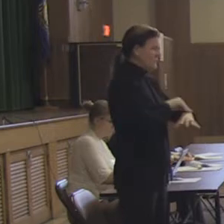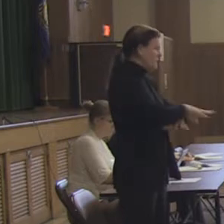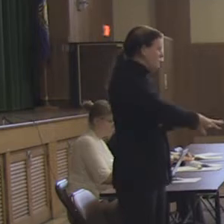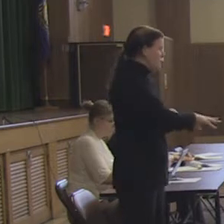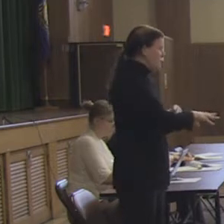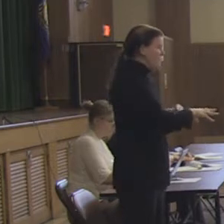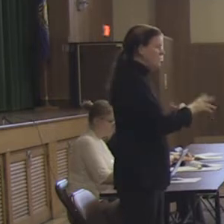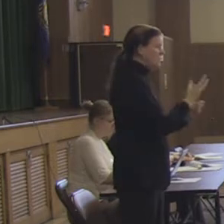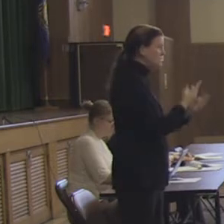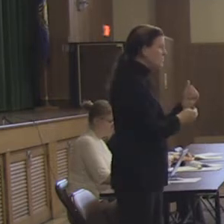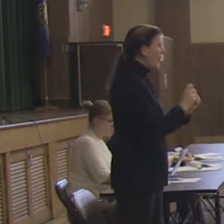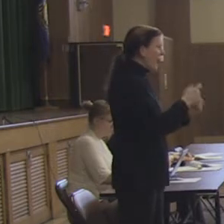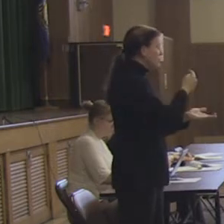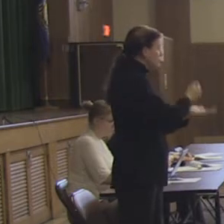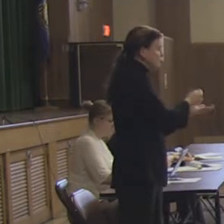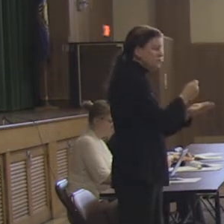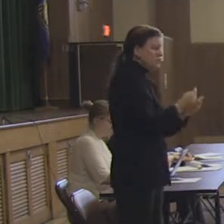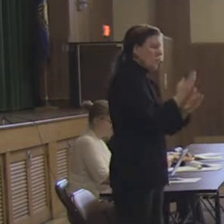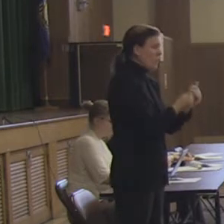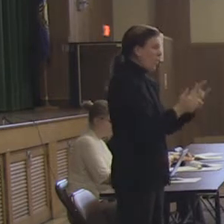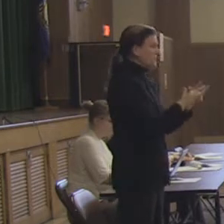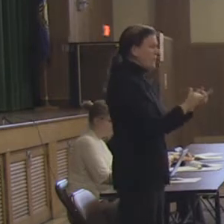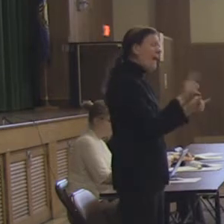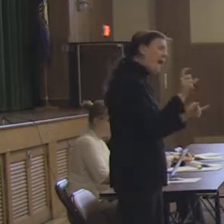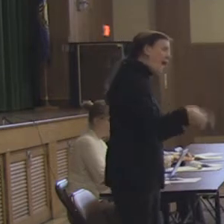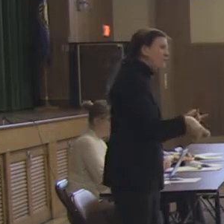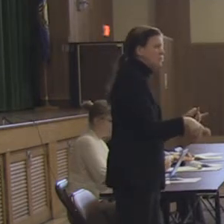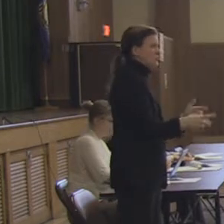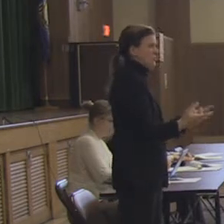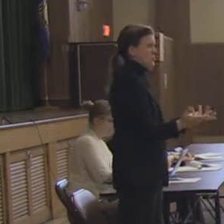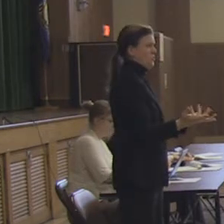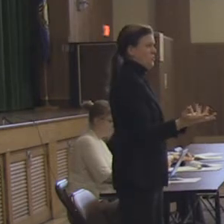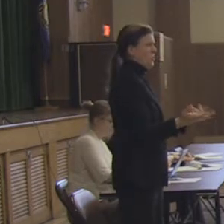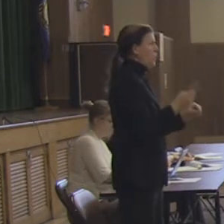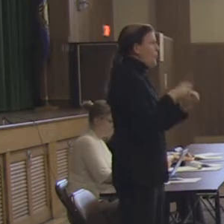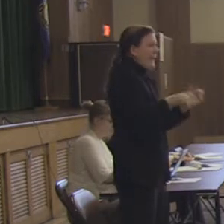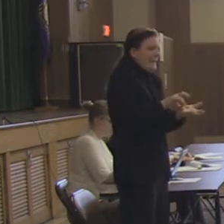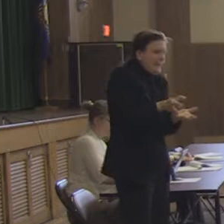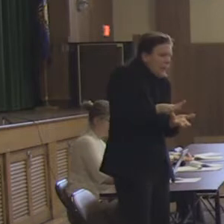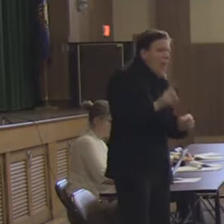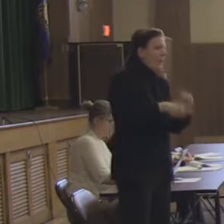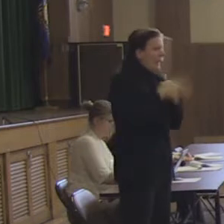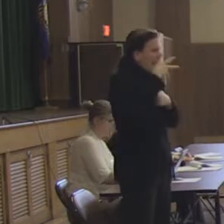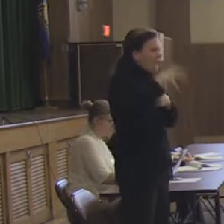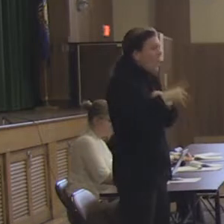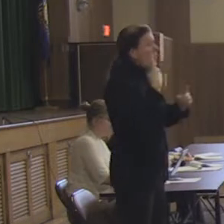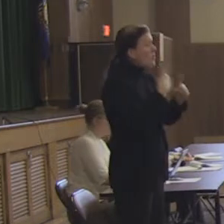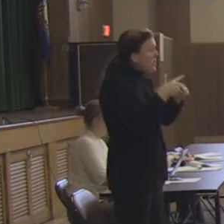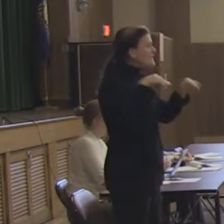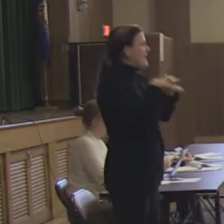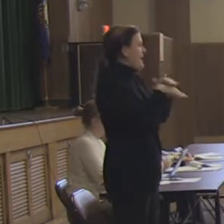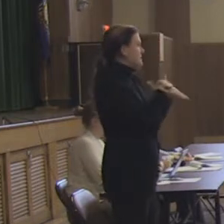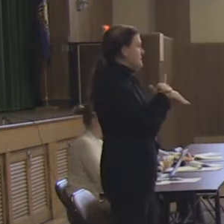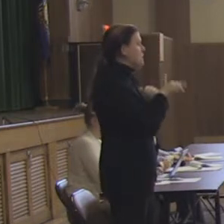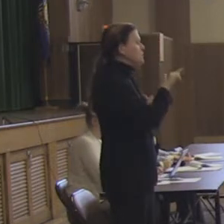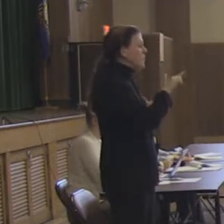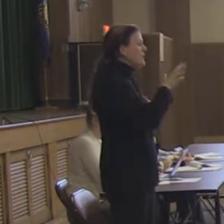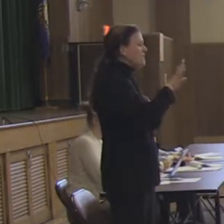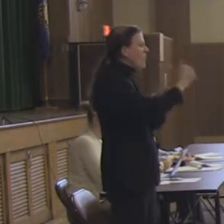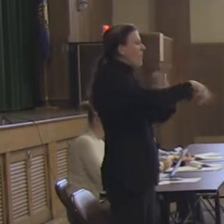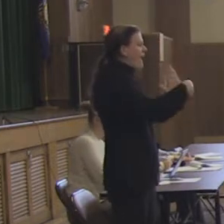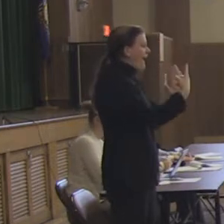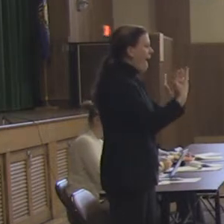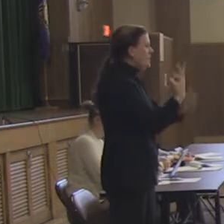alcoholism, it's both, treating both things at the same time, as well as providing access 24/7